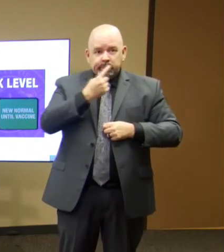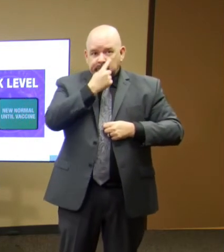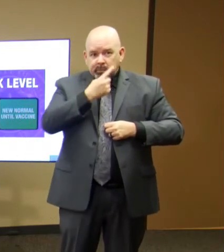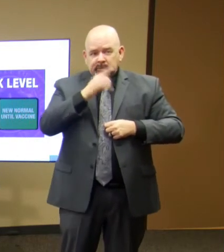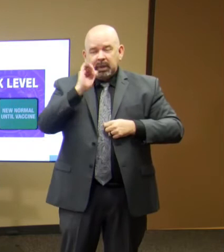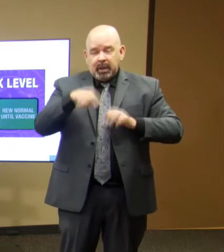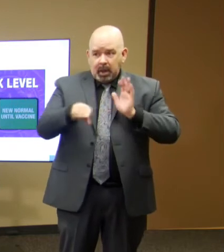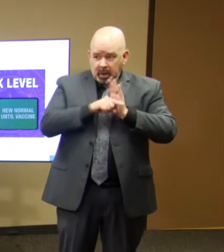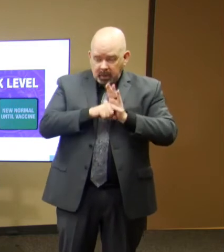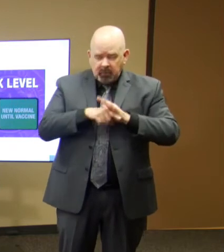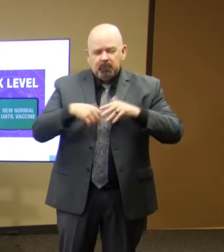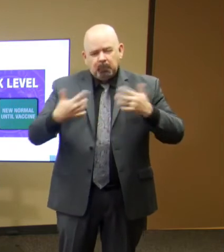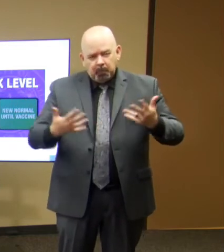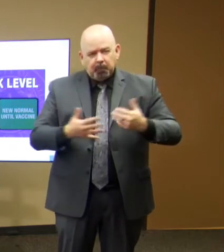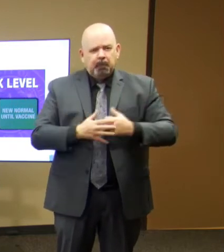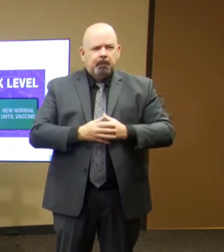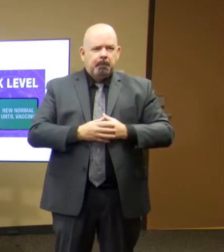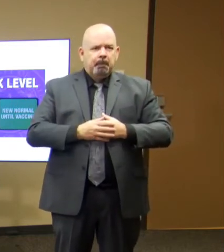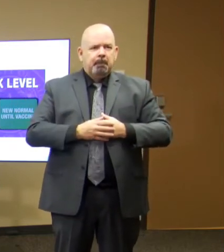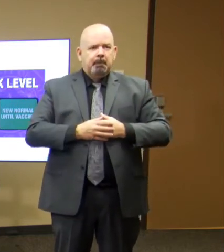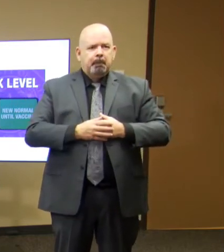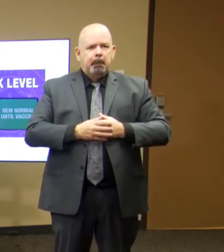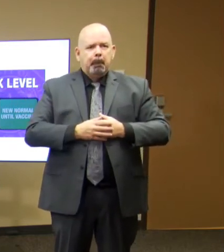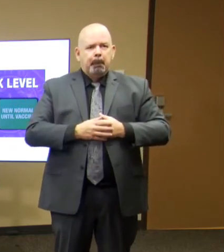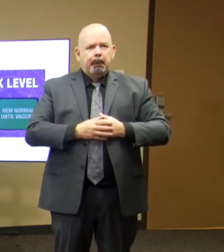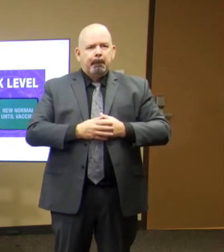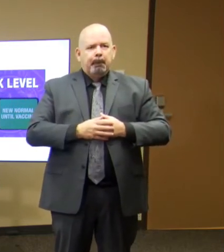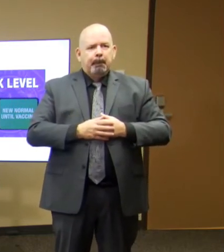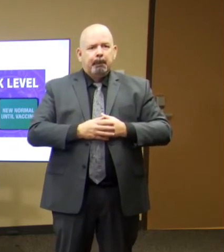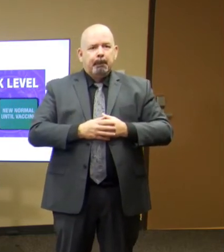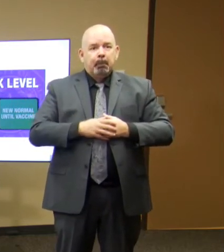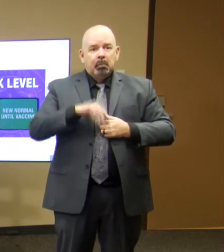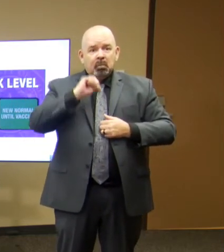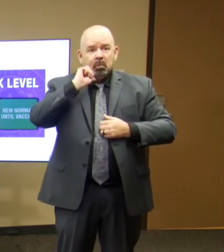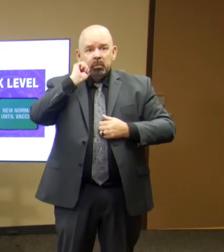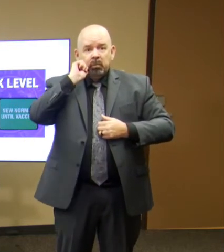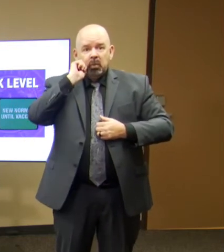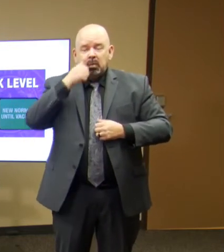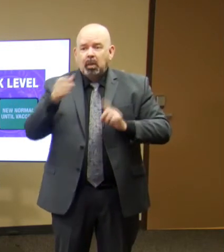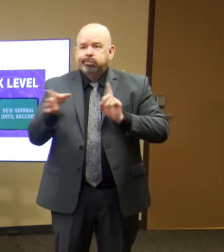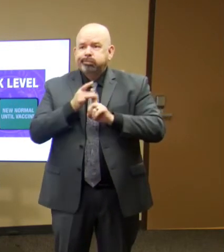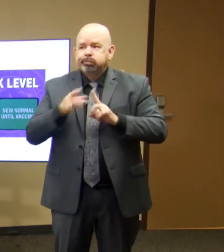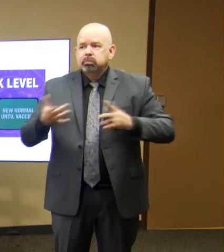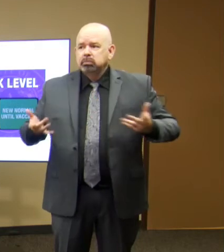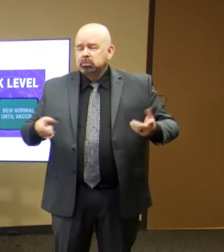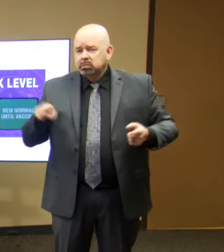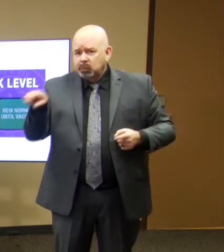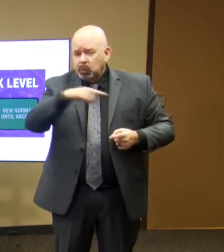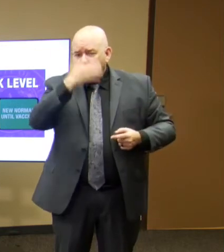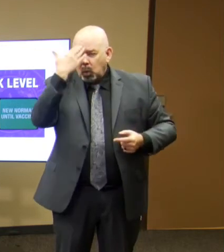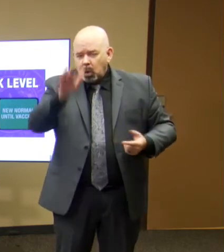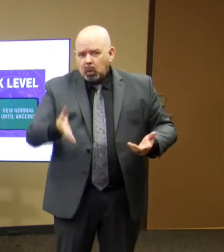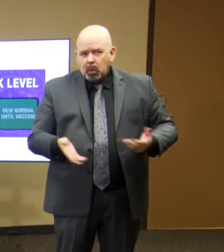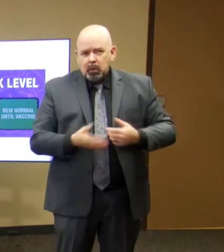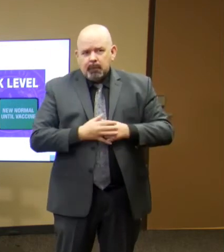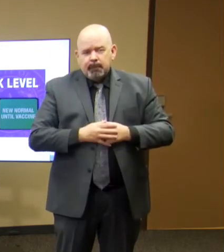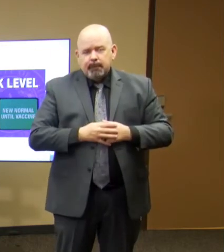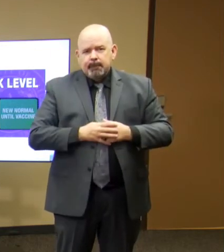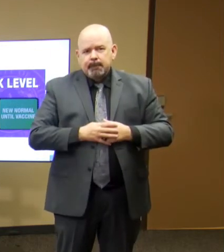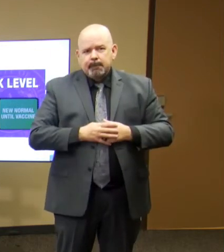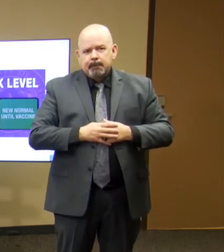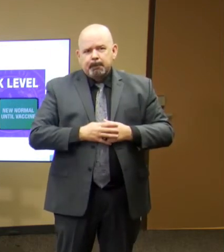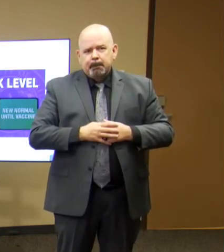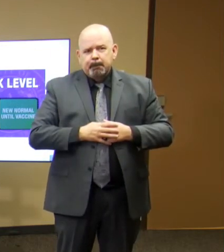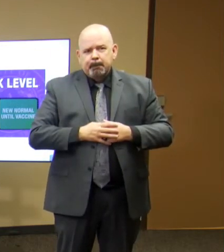COVID status on that day, but the next day you could become positive and become infectious. So, so that's really